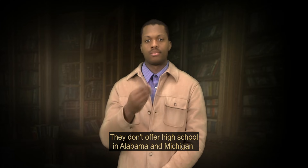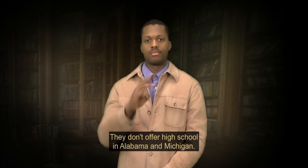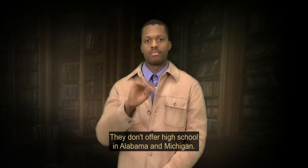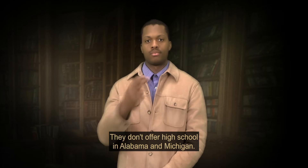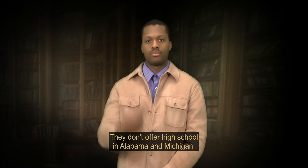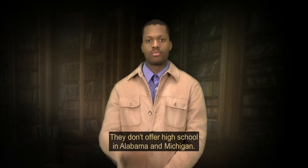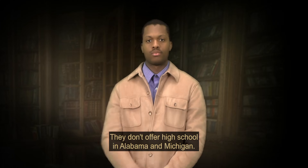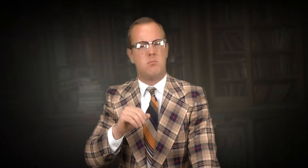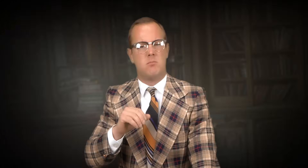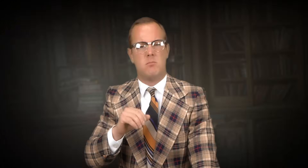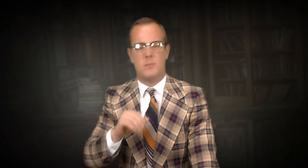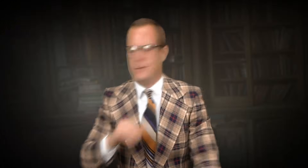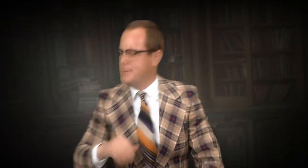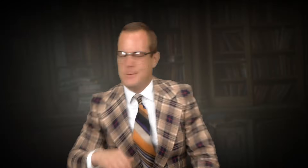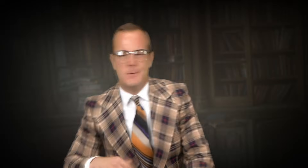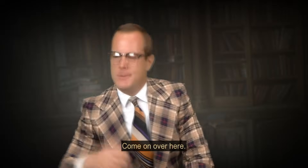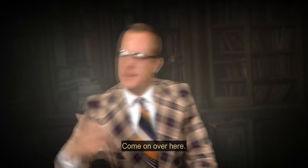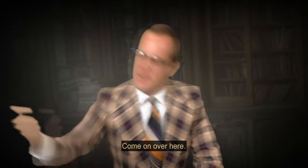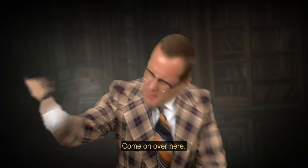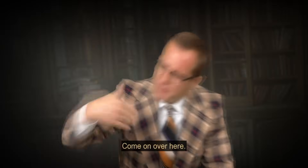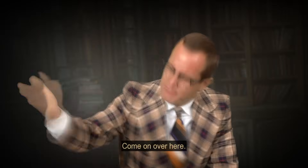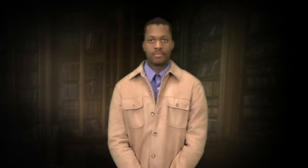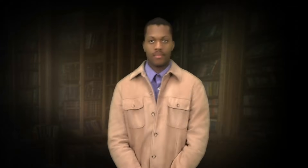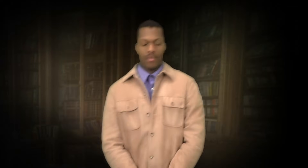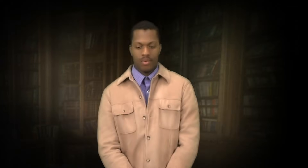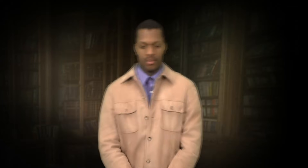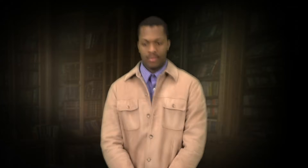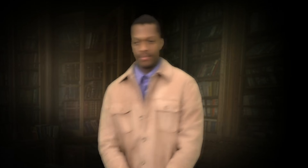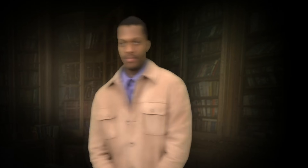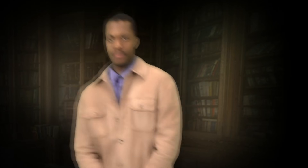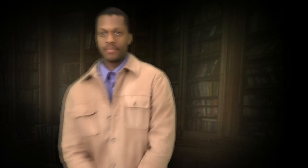Michigan. Come on over here.